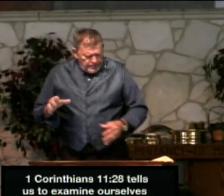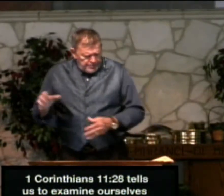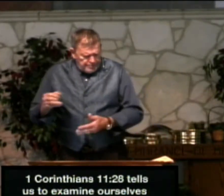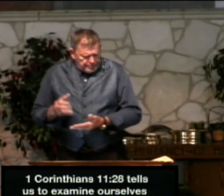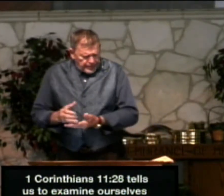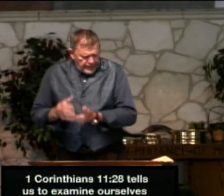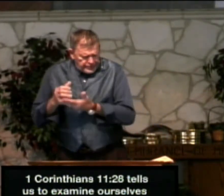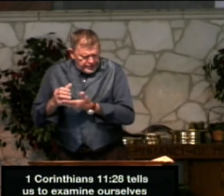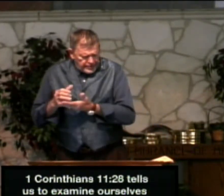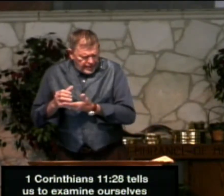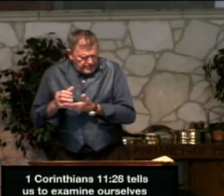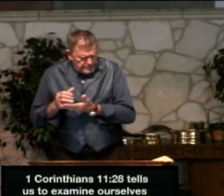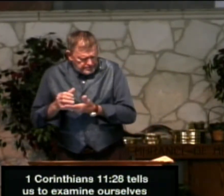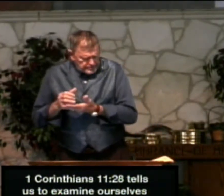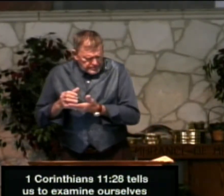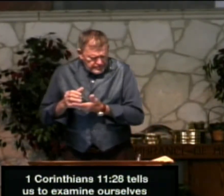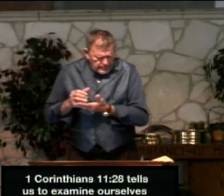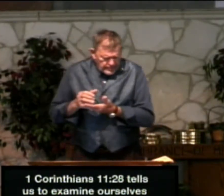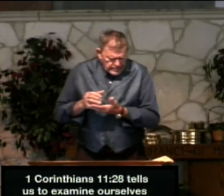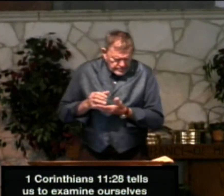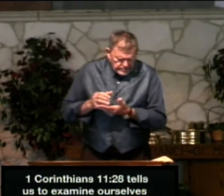Same way, he took the cup